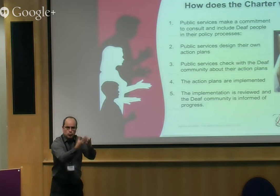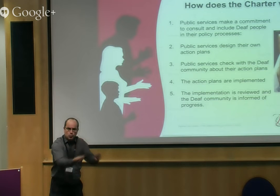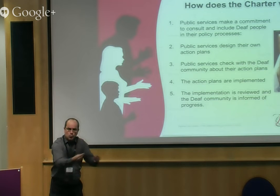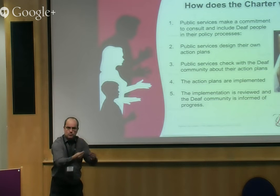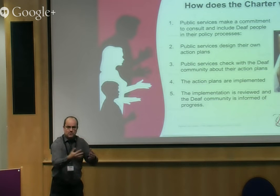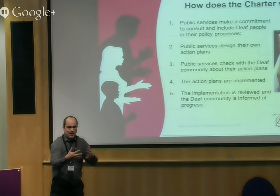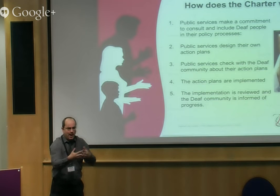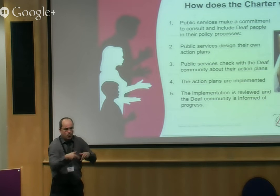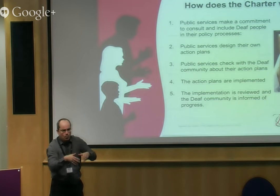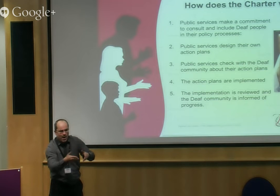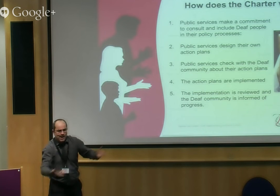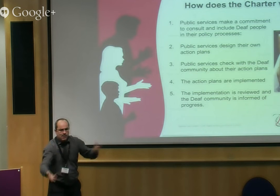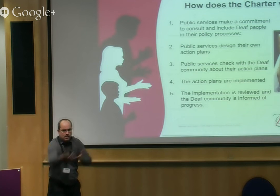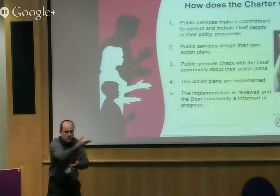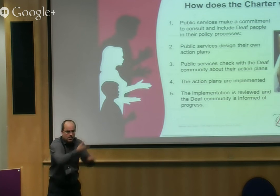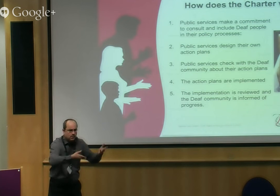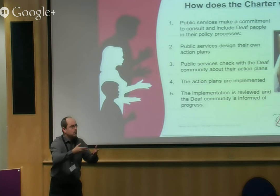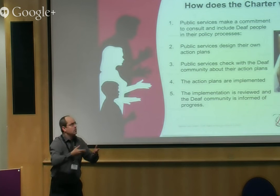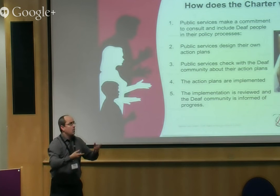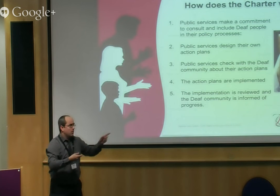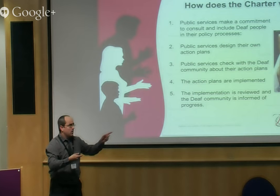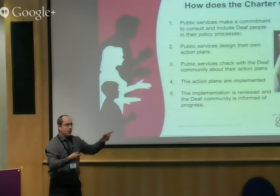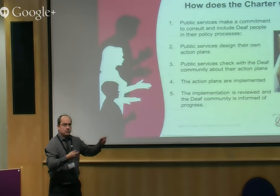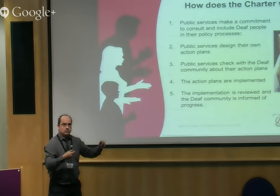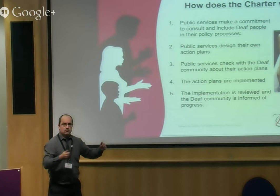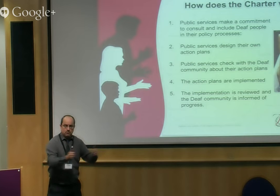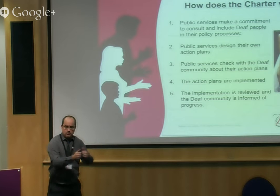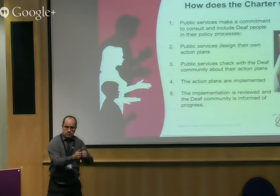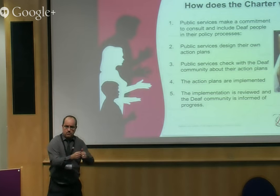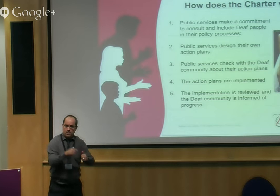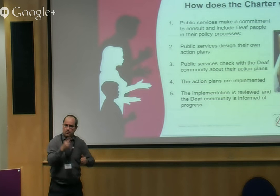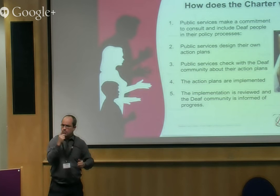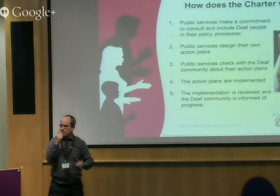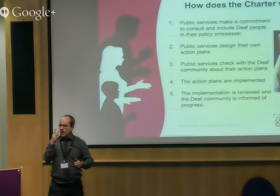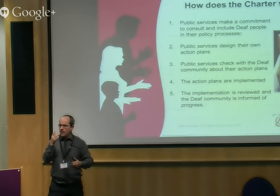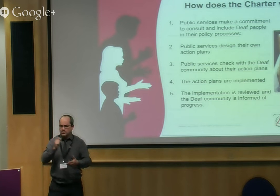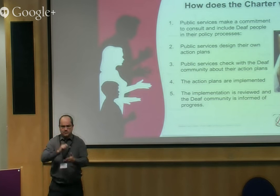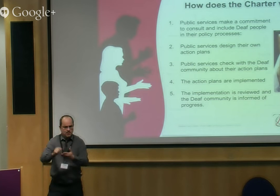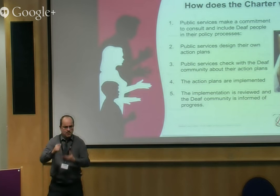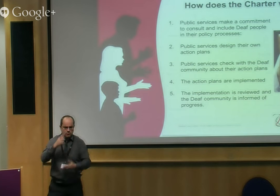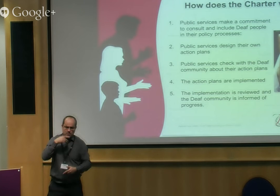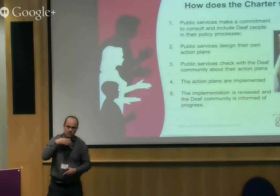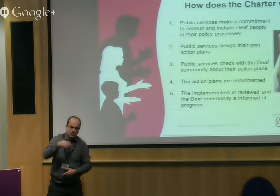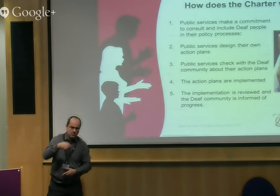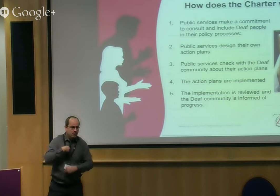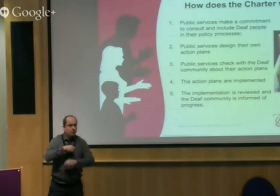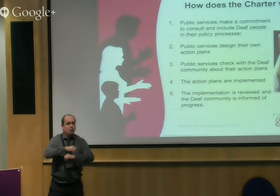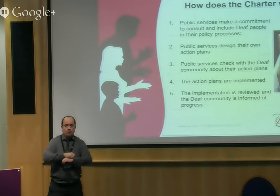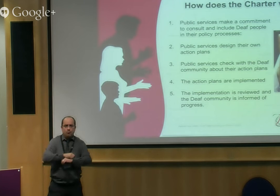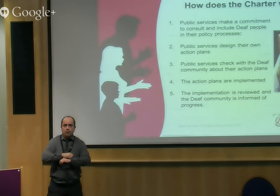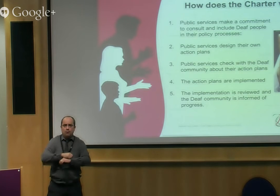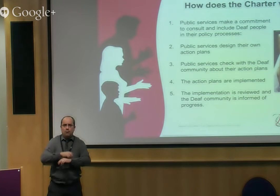just not about demanding what we want from them. It's also about engaging with them, participating.